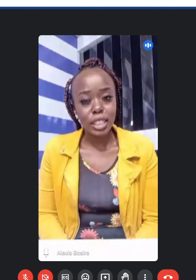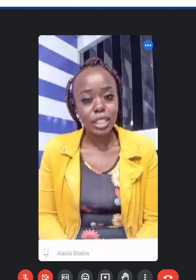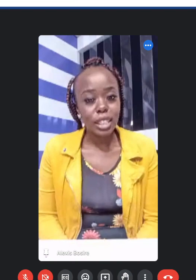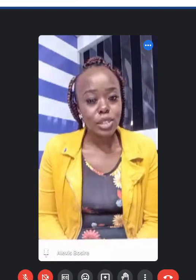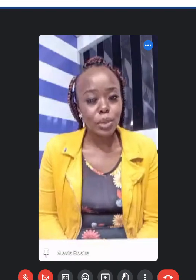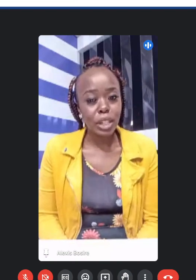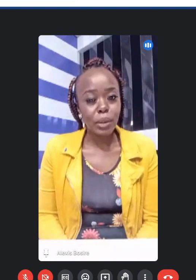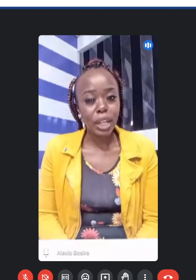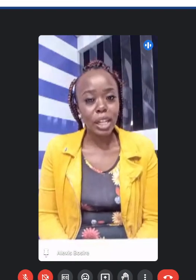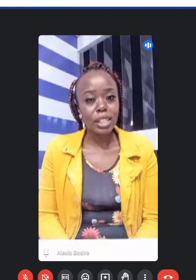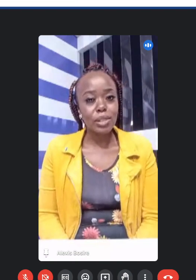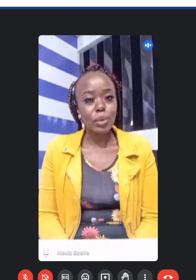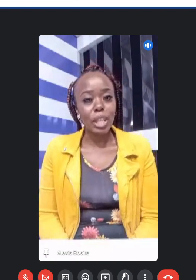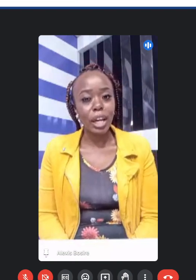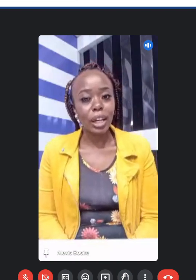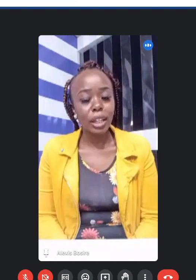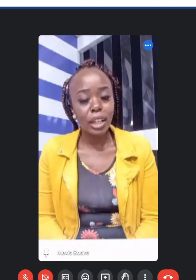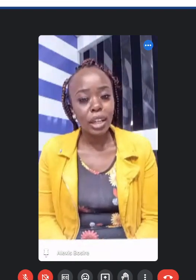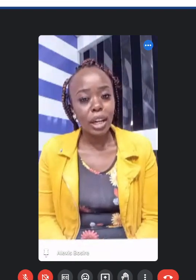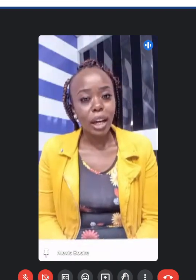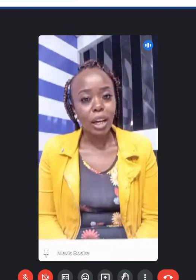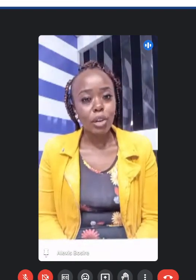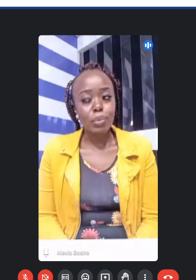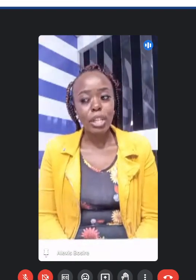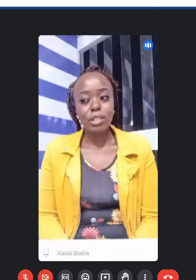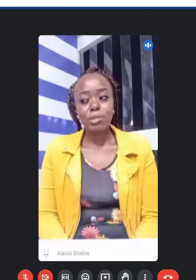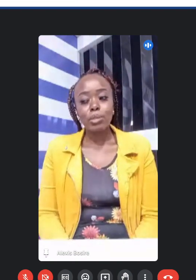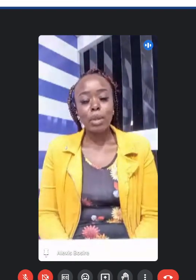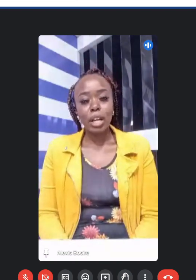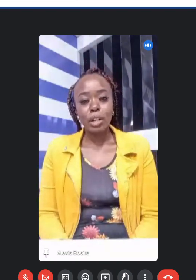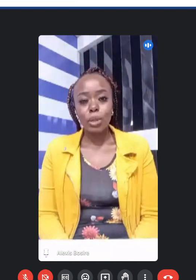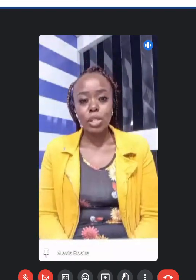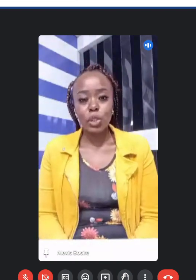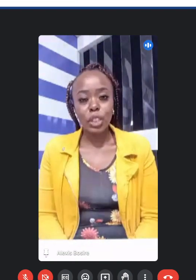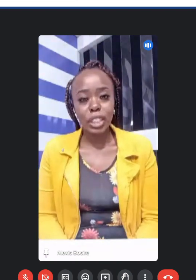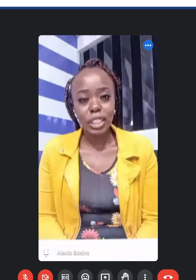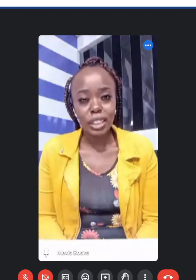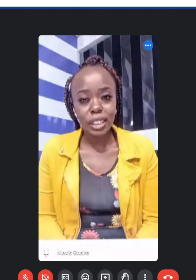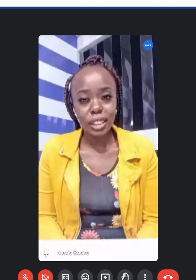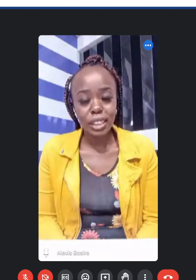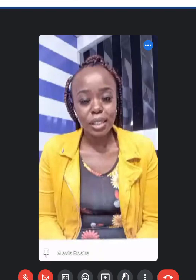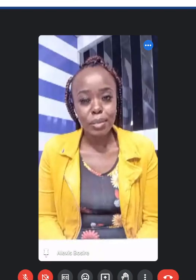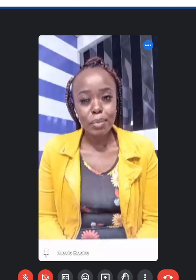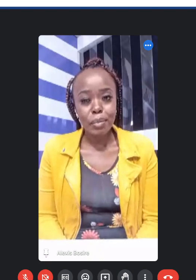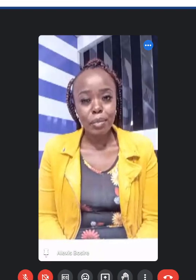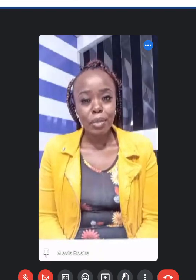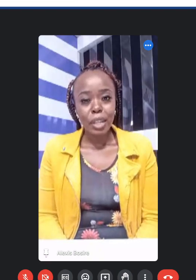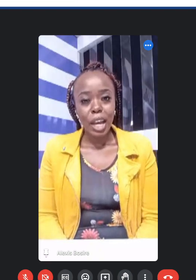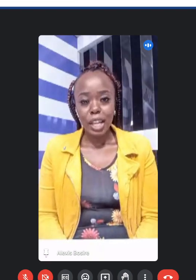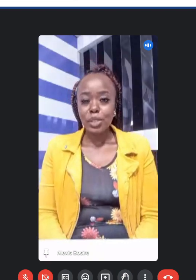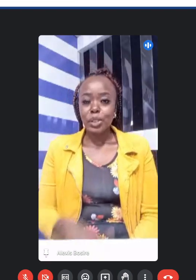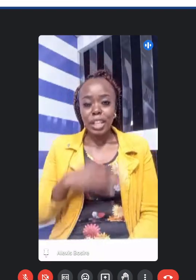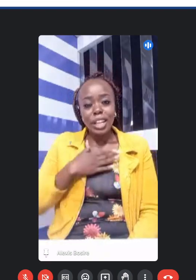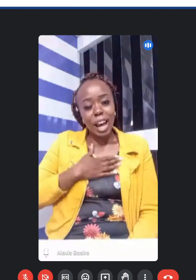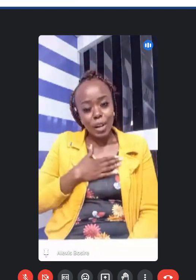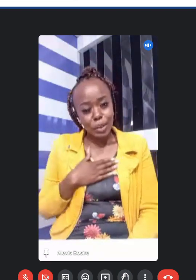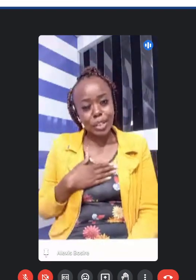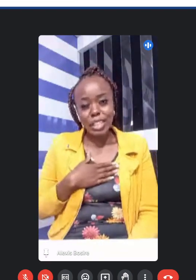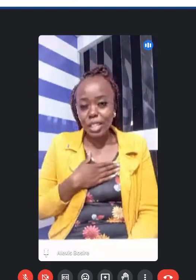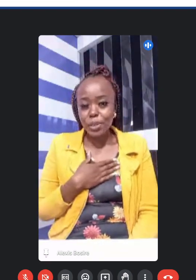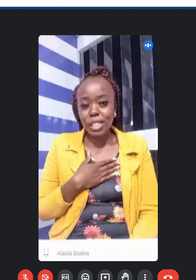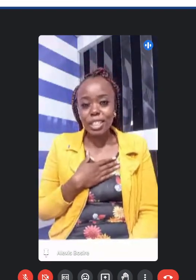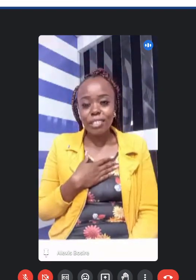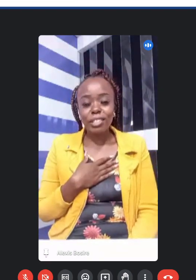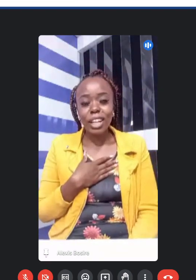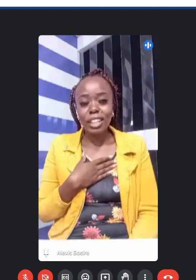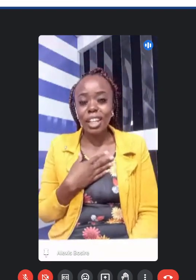get it. So anyone else with a comment, feedback, question? And sorry, I